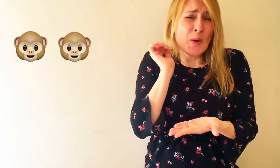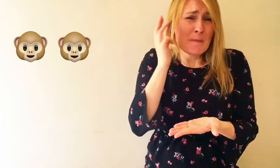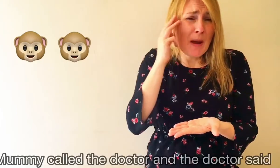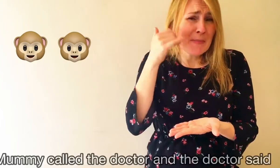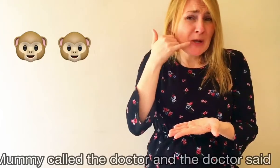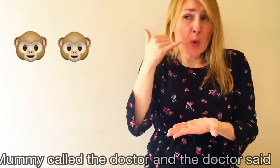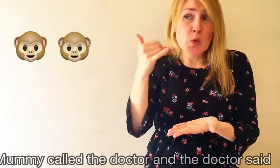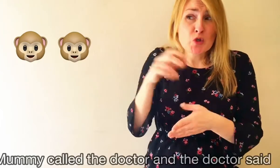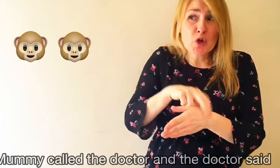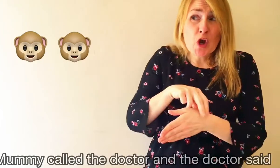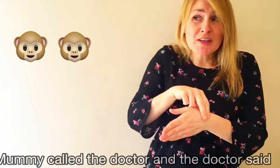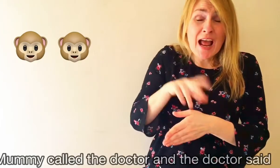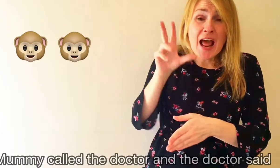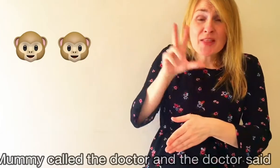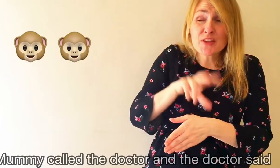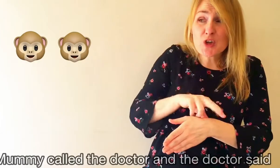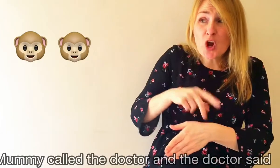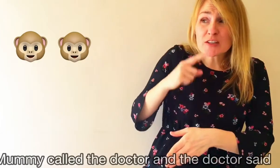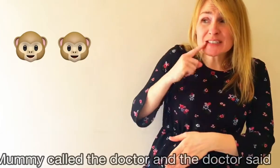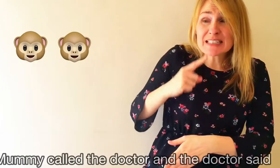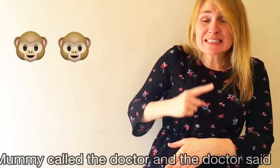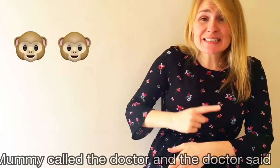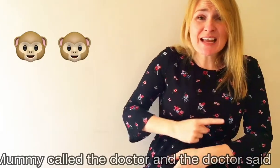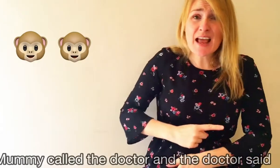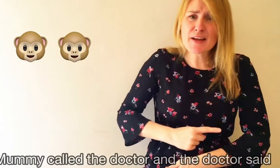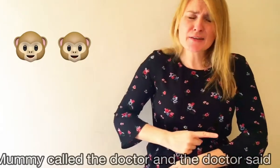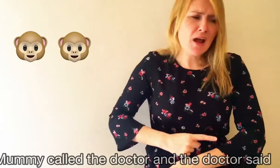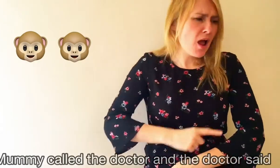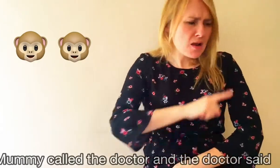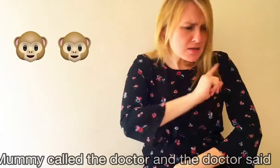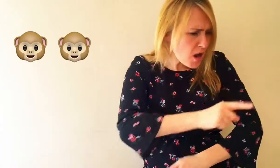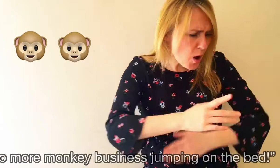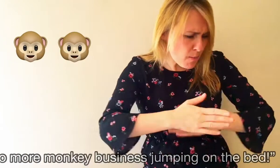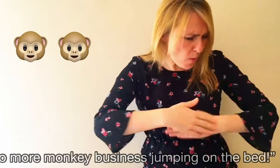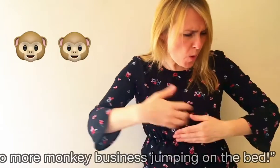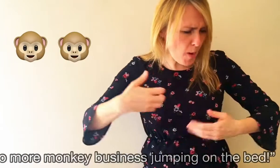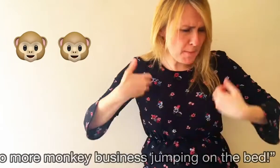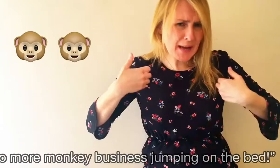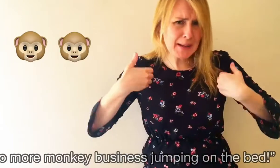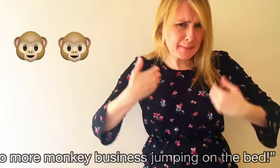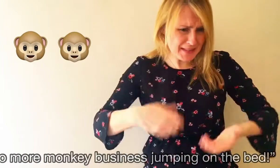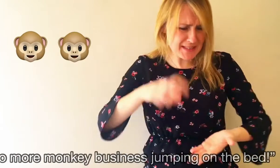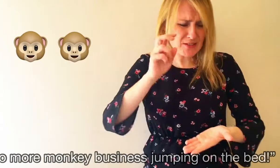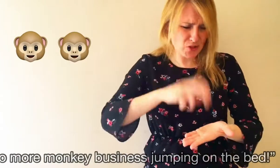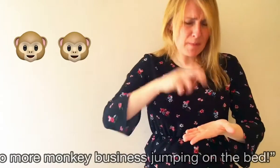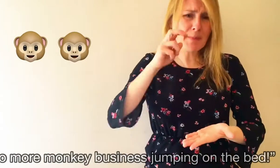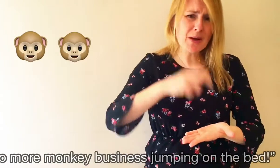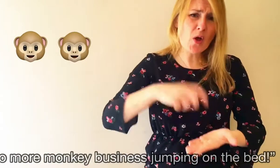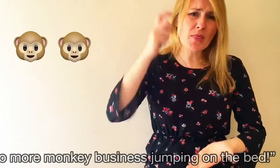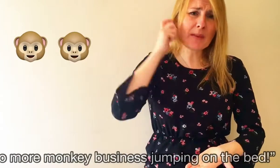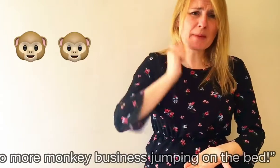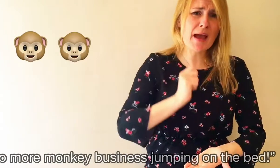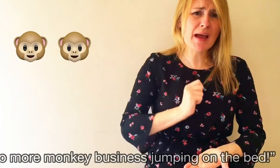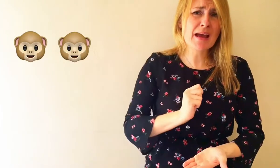Mammy called the doctor and the doctor said, no more monkey business bouncing on the bed.